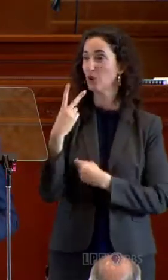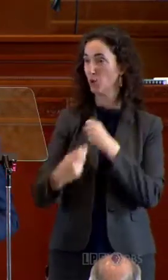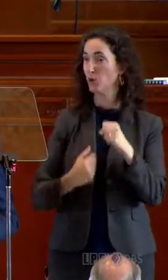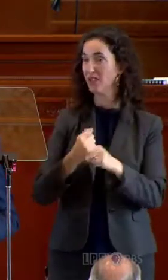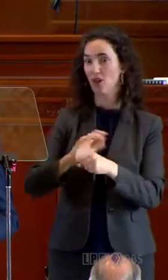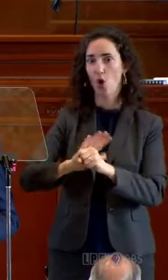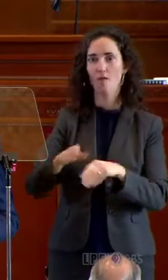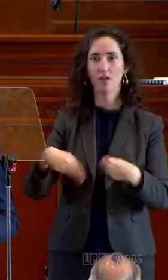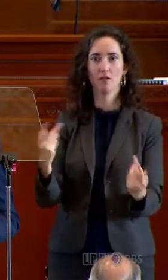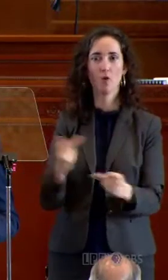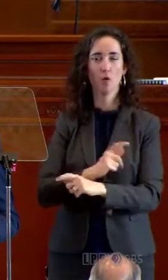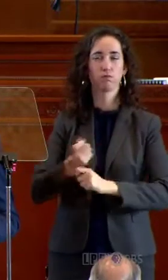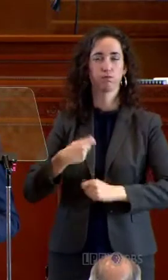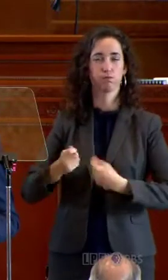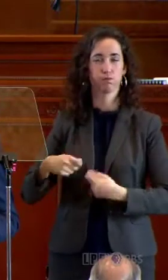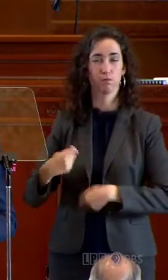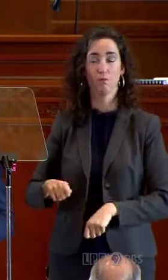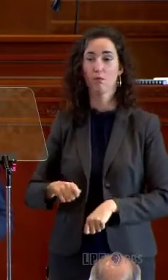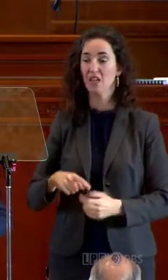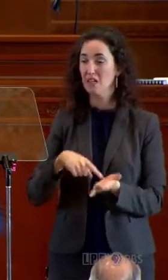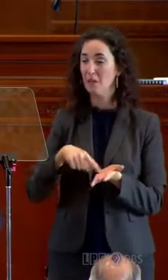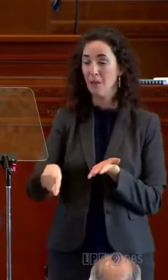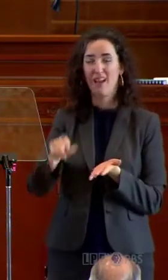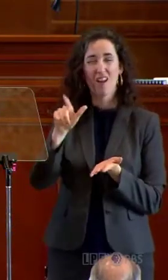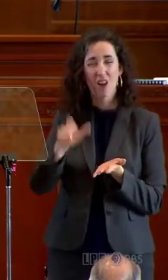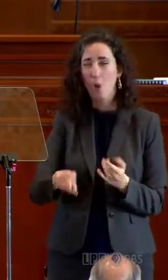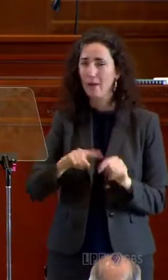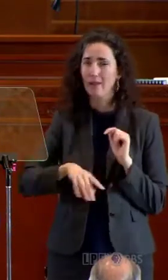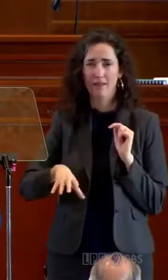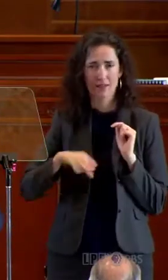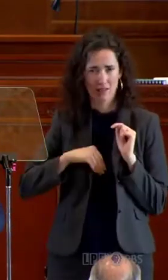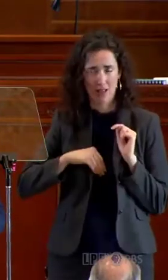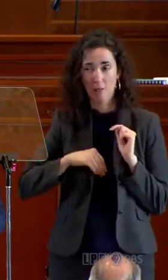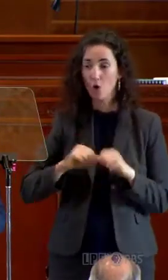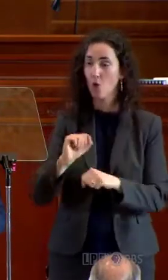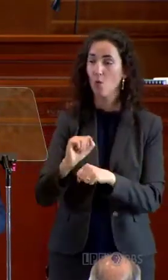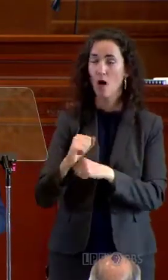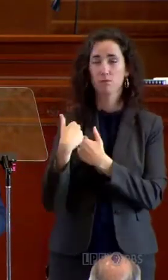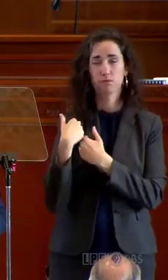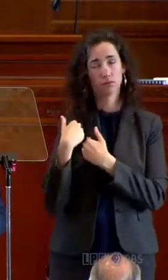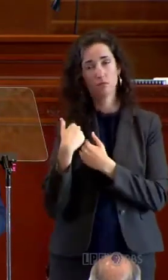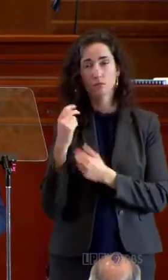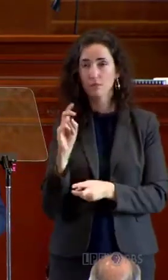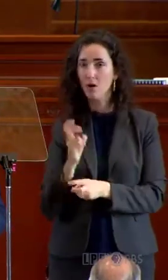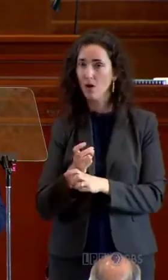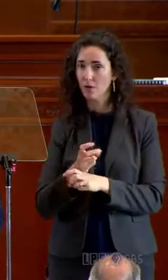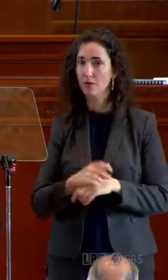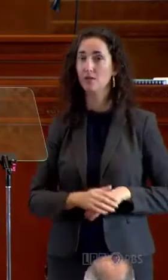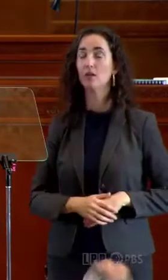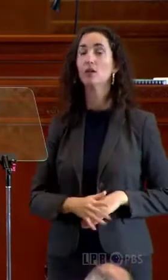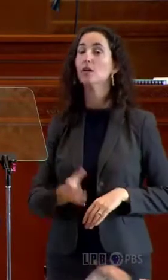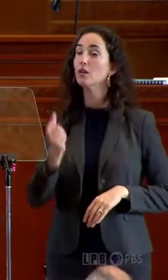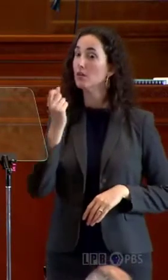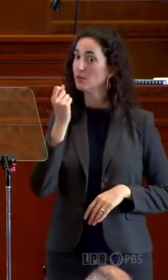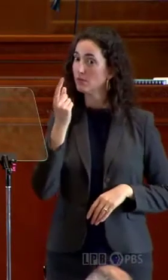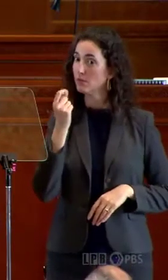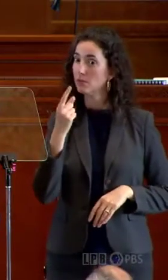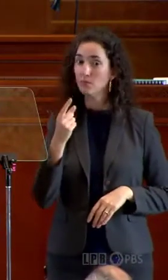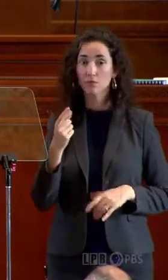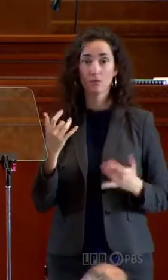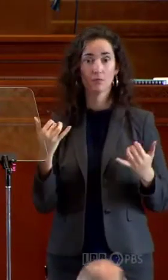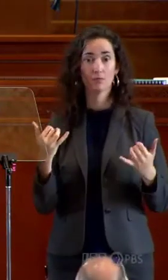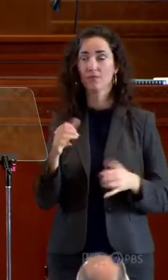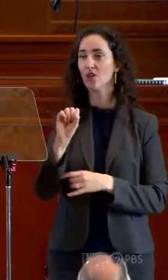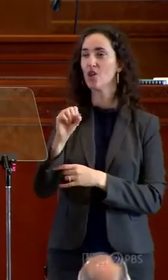COVID. The pay is unacceptably low, and the work is very difficult. But that hasn't stopped